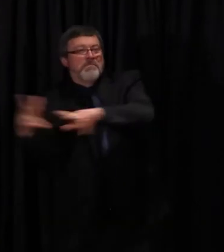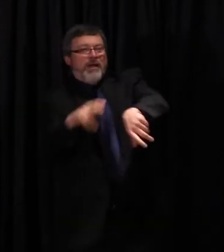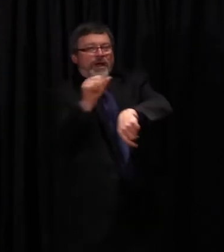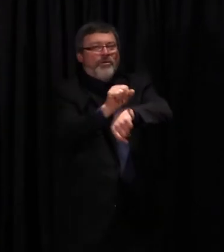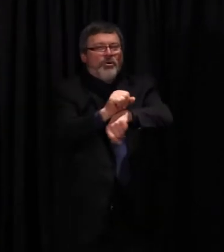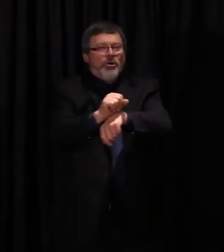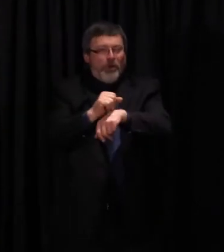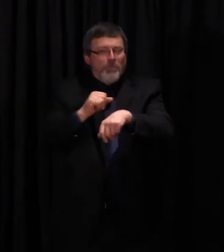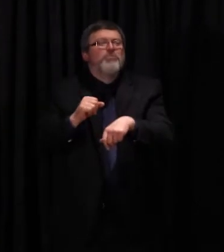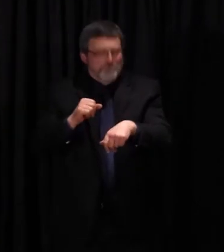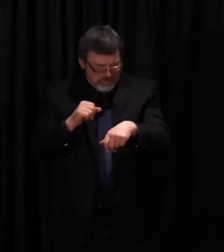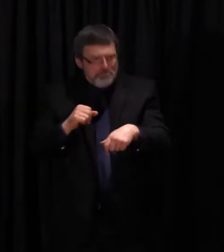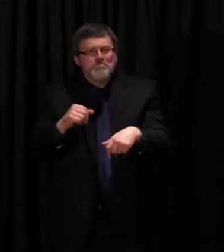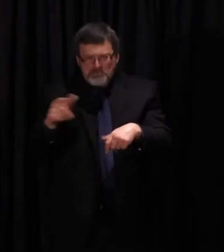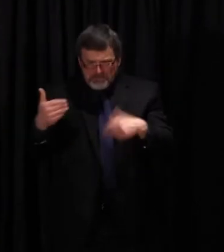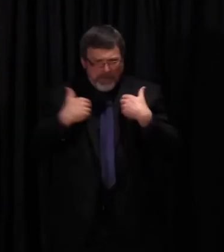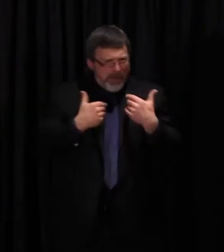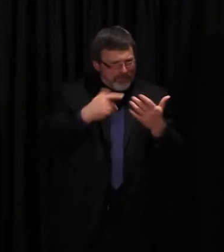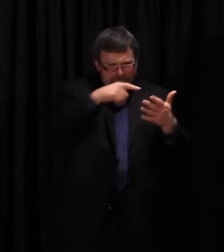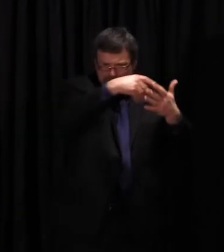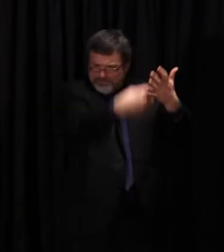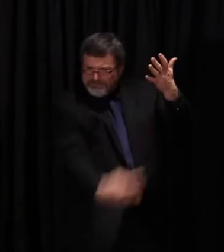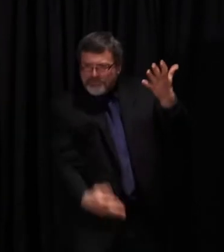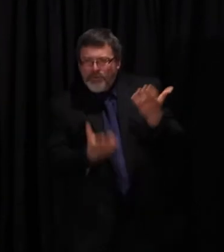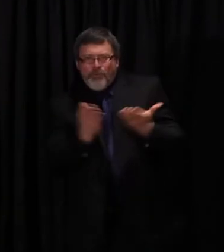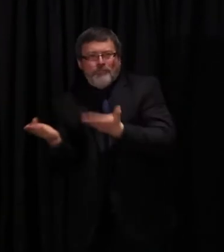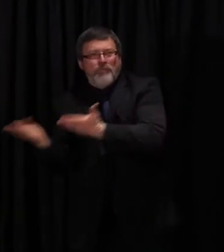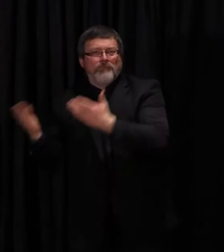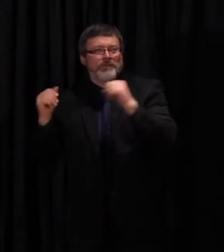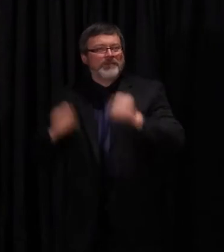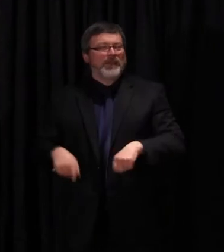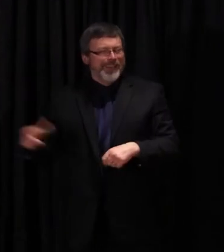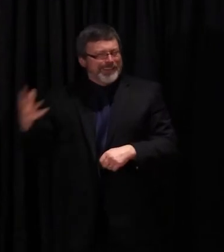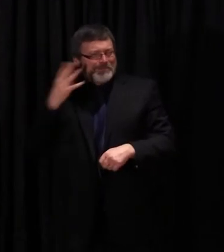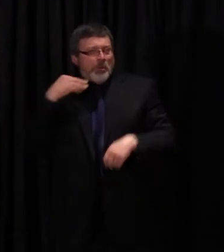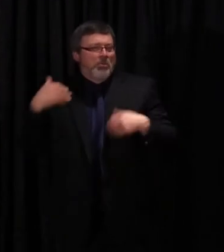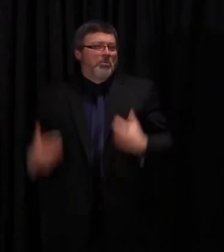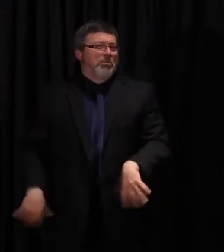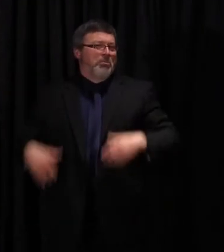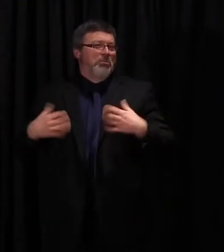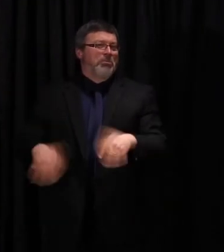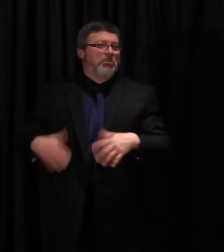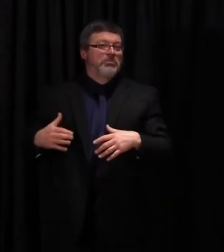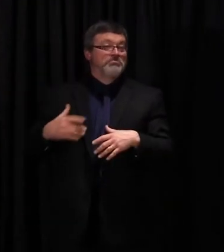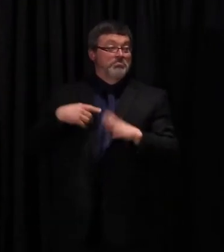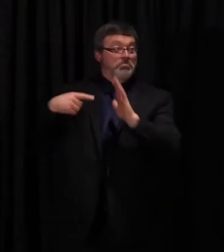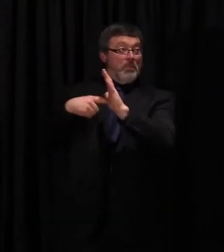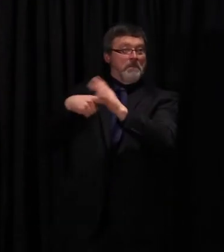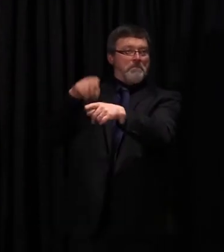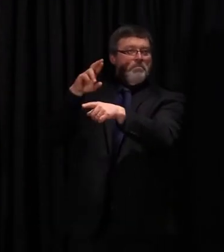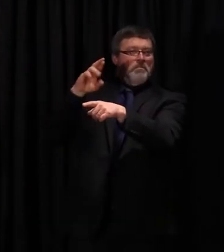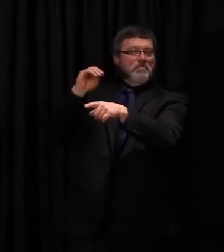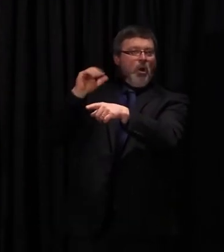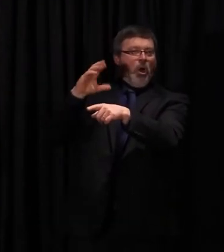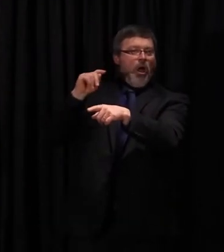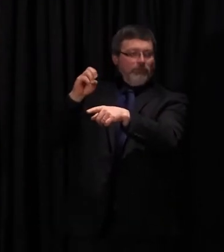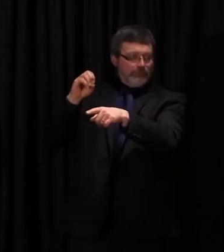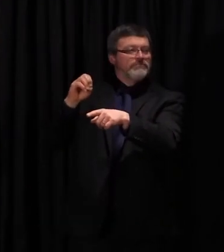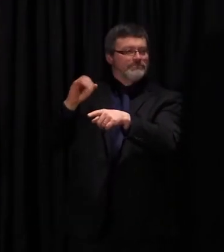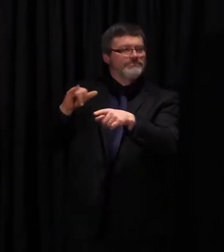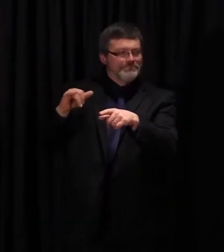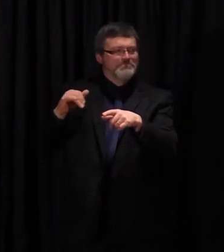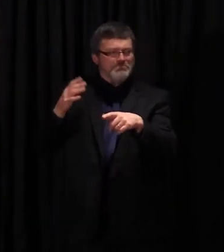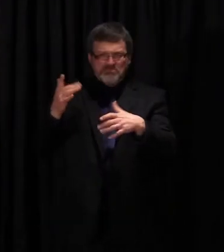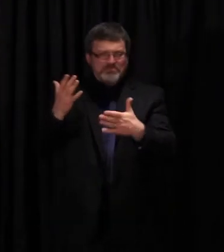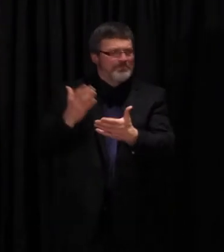look forward to working with Representative Marcotte and the House of Commerce Committee on the issue and many others.